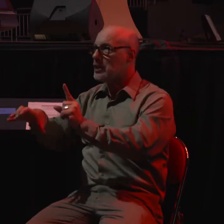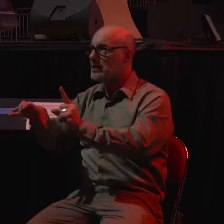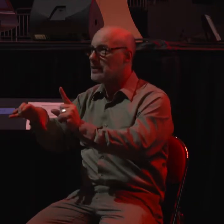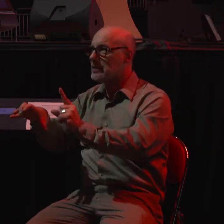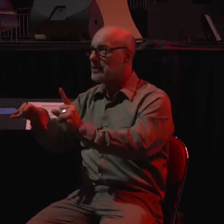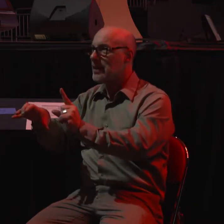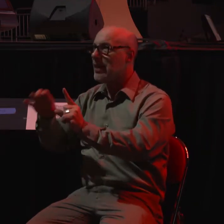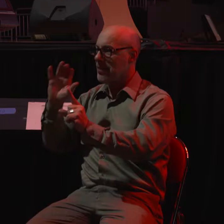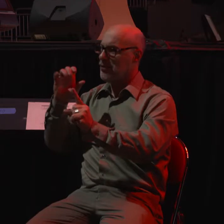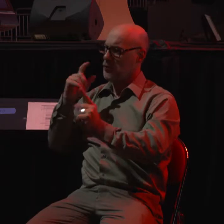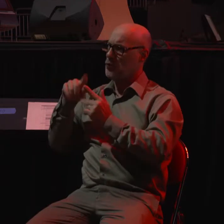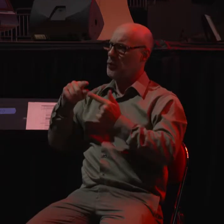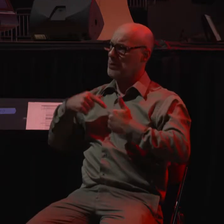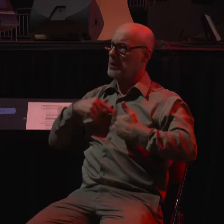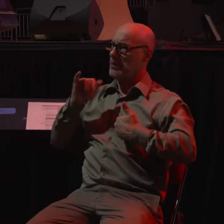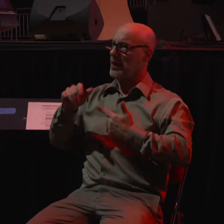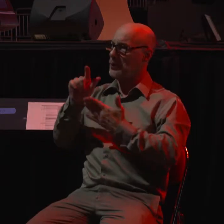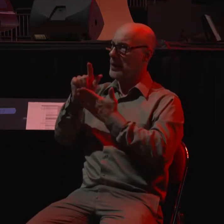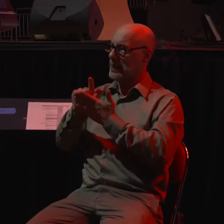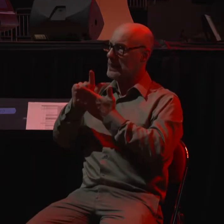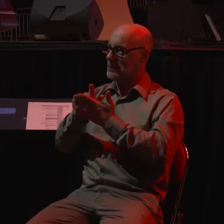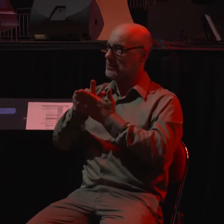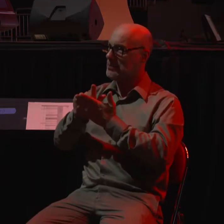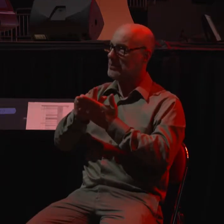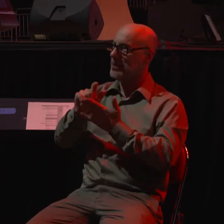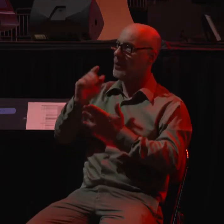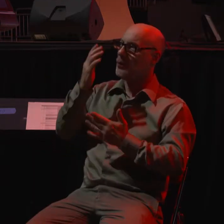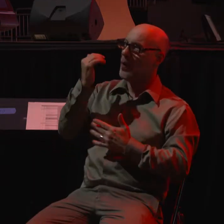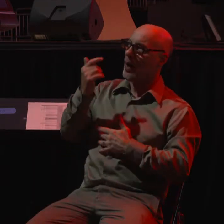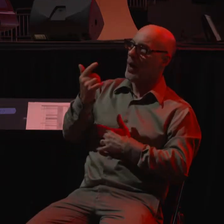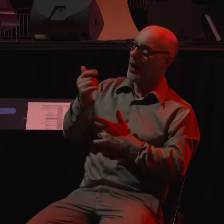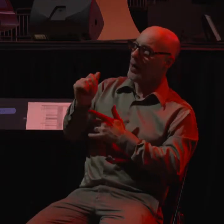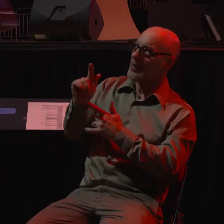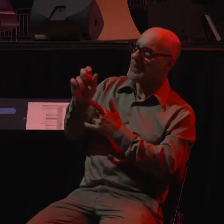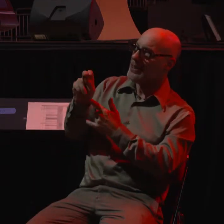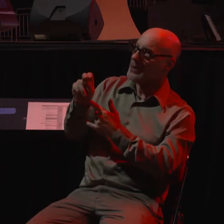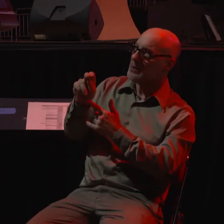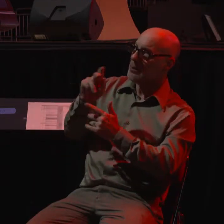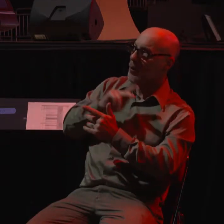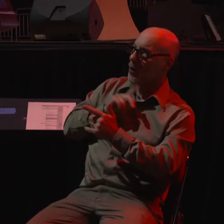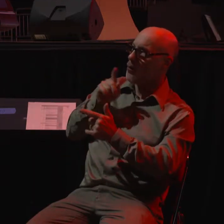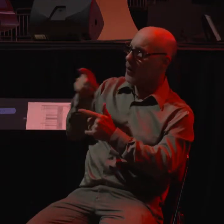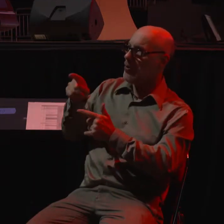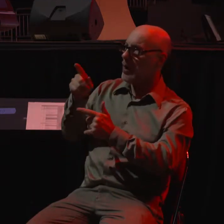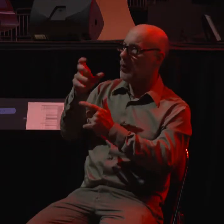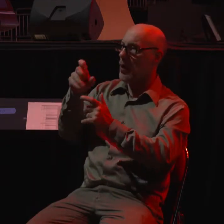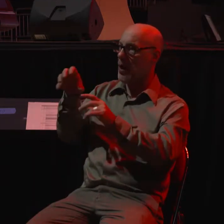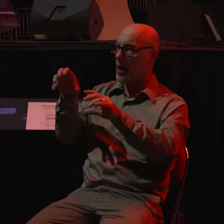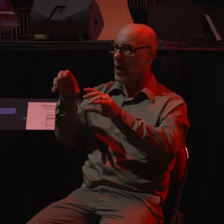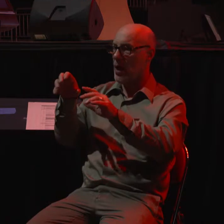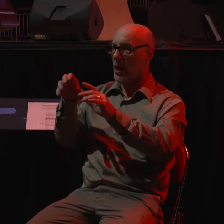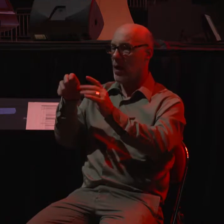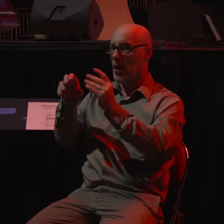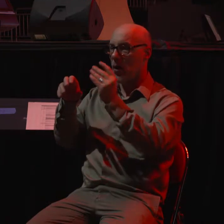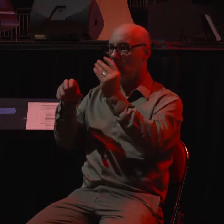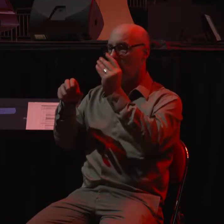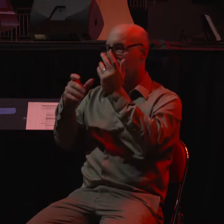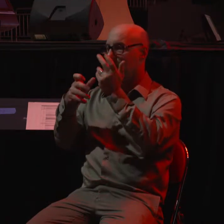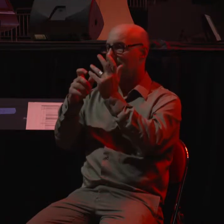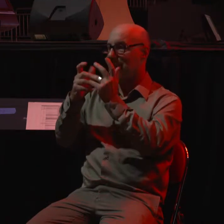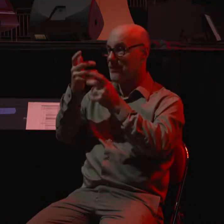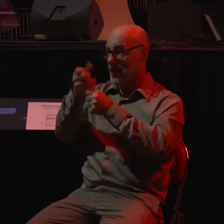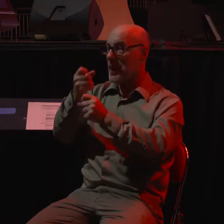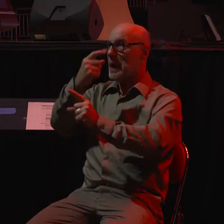the circumcision party in the Galatian letter that Paul writes understood themselves to be undertaking, and it had been commanded by God in the Old